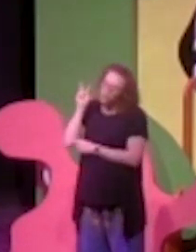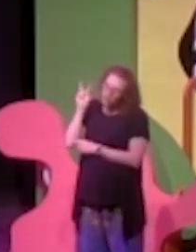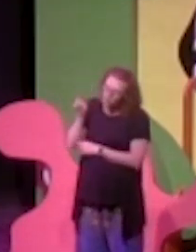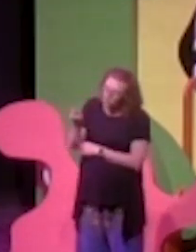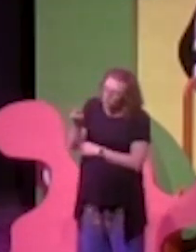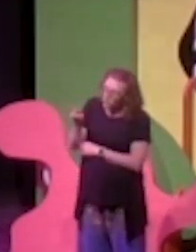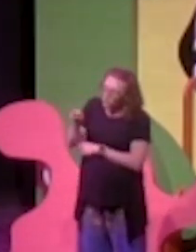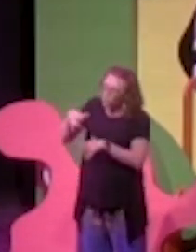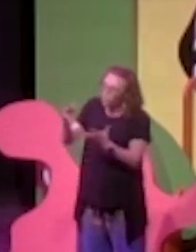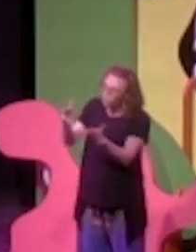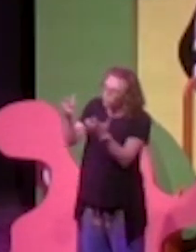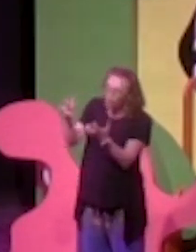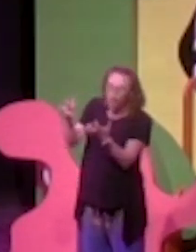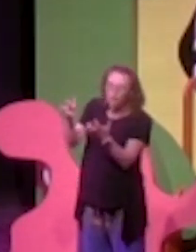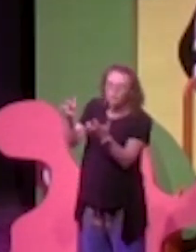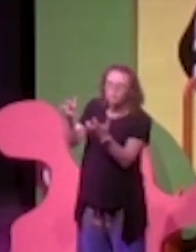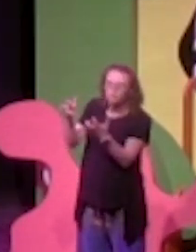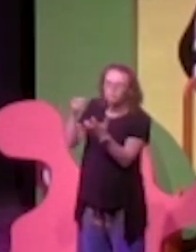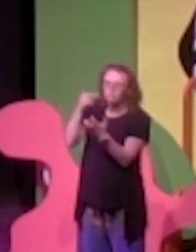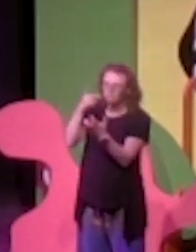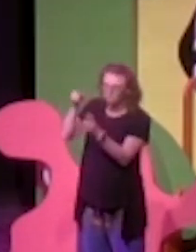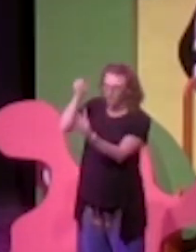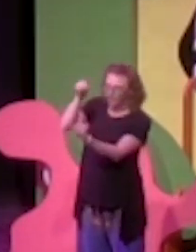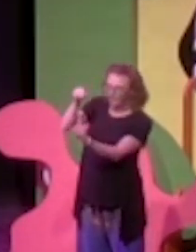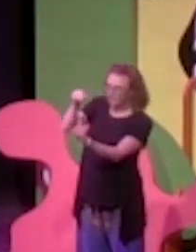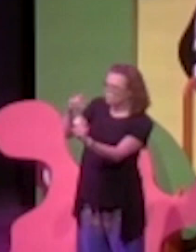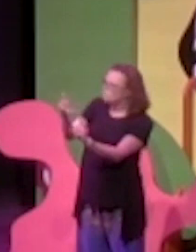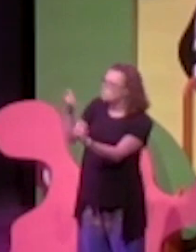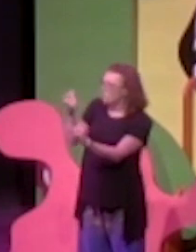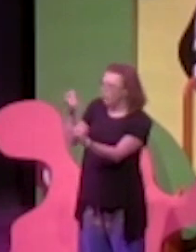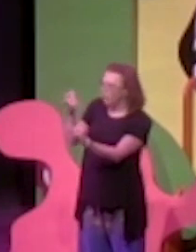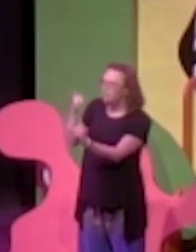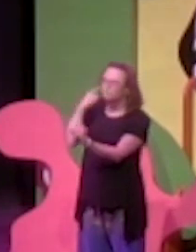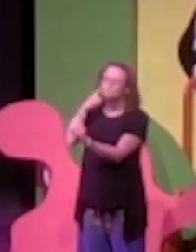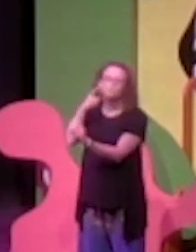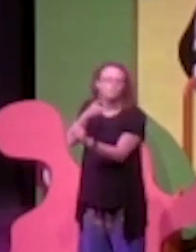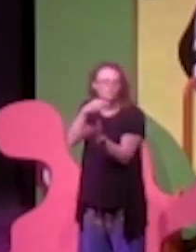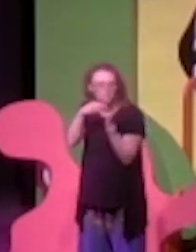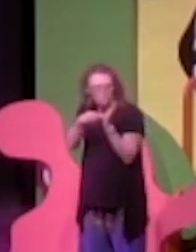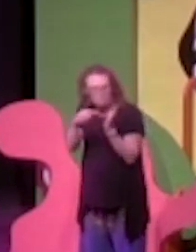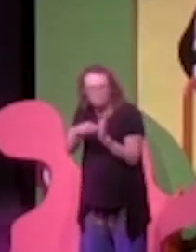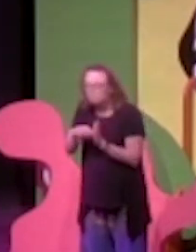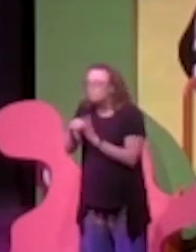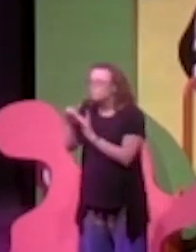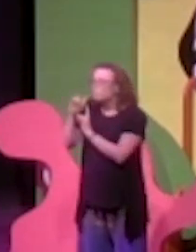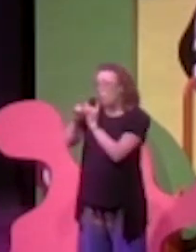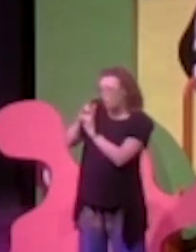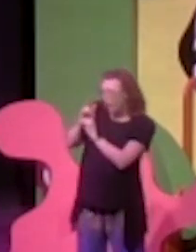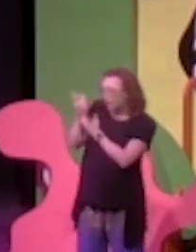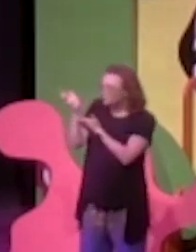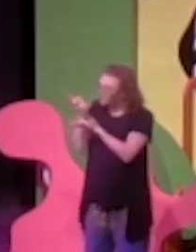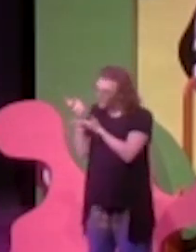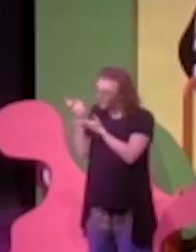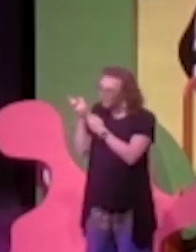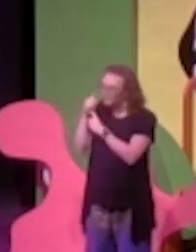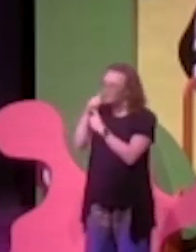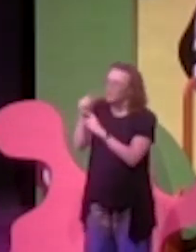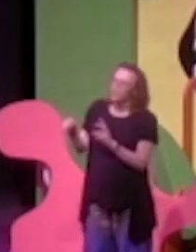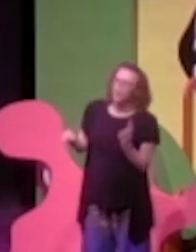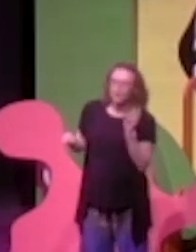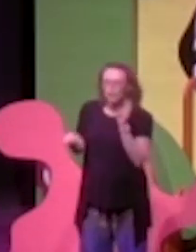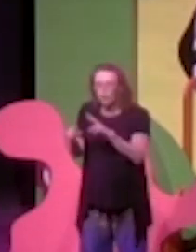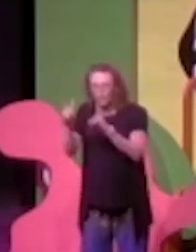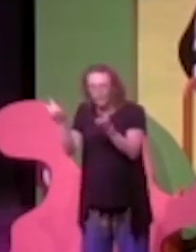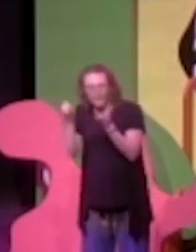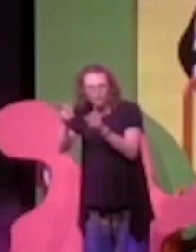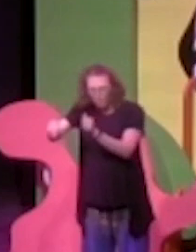look at what you want. So if you have a scene with someone, this is a romantic interest, you know, you're not gonna be talking over there. You look at the thing that you